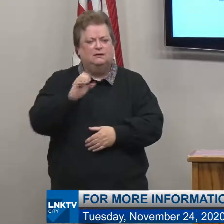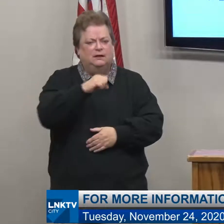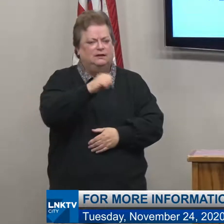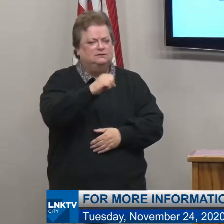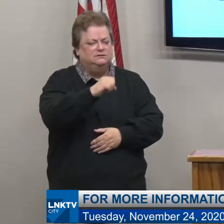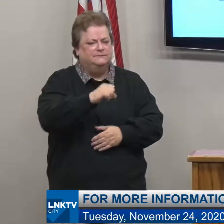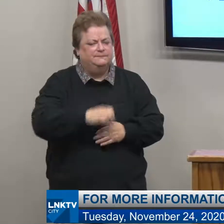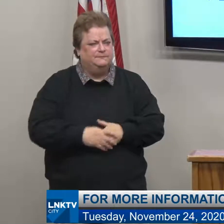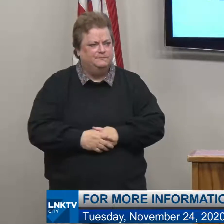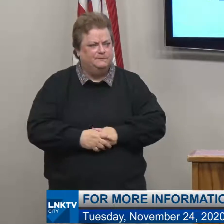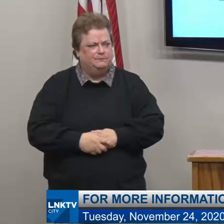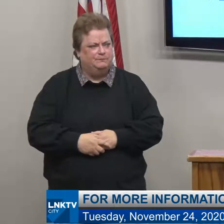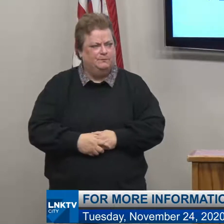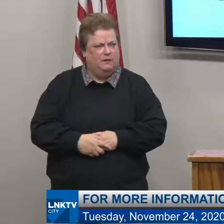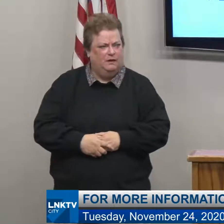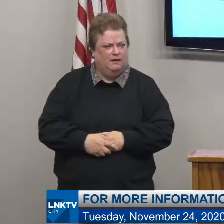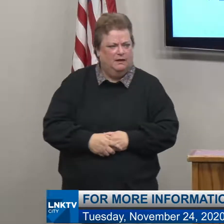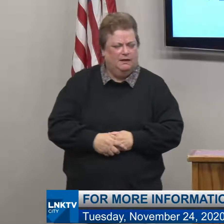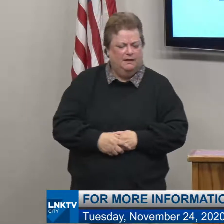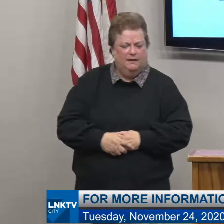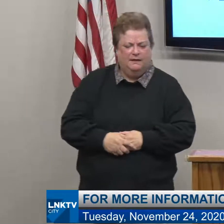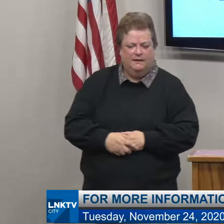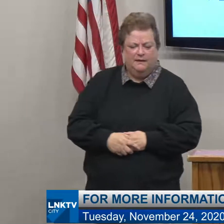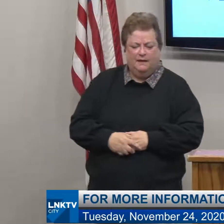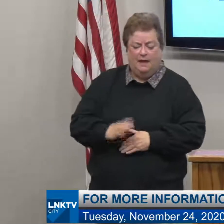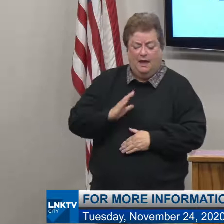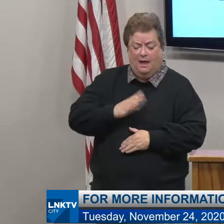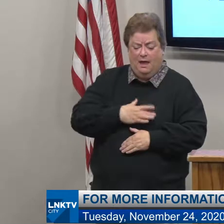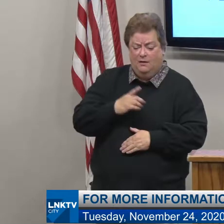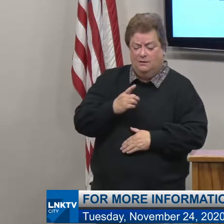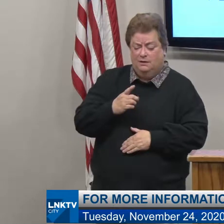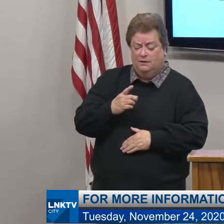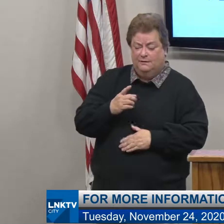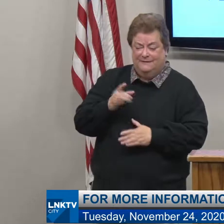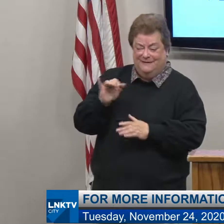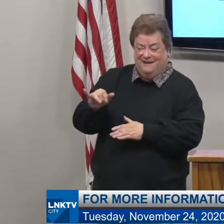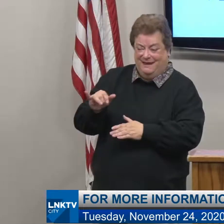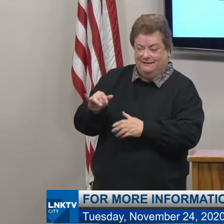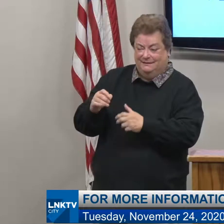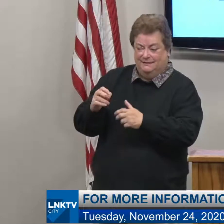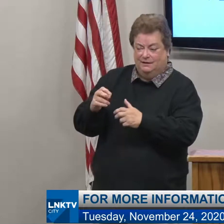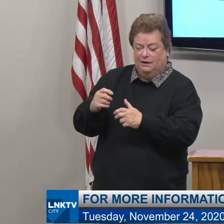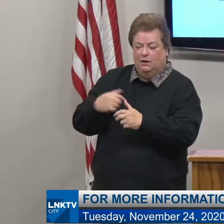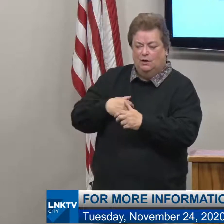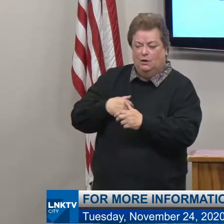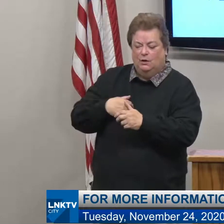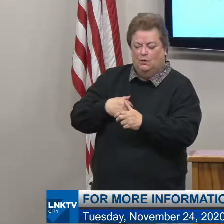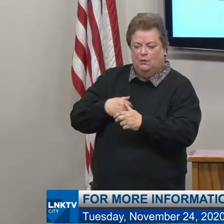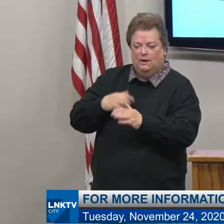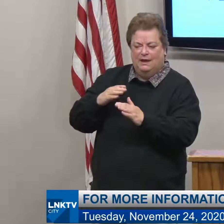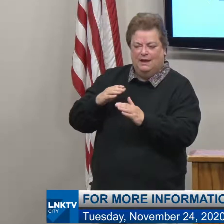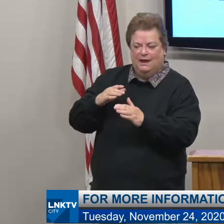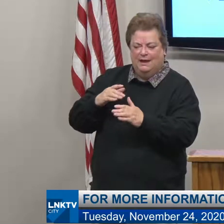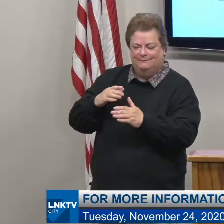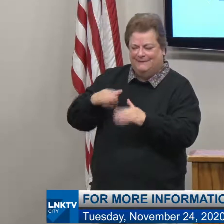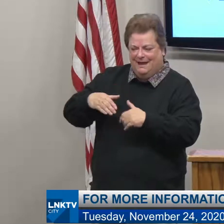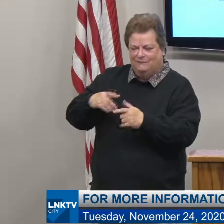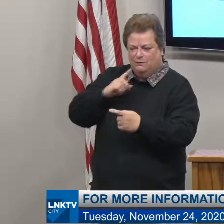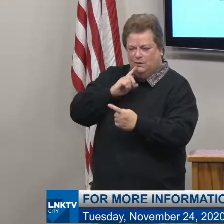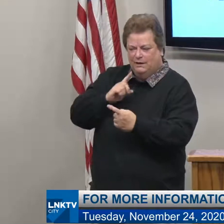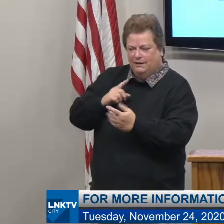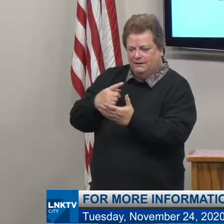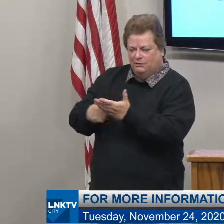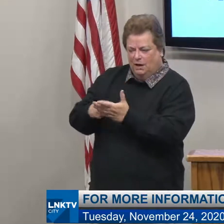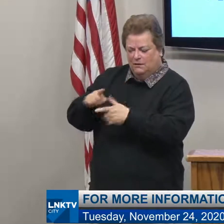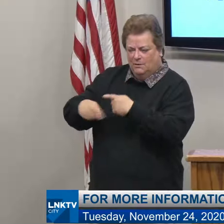Yes. This measure, we haven't addressed the collegiate teams in